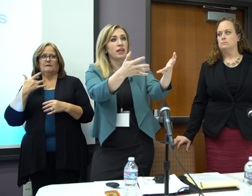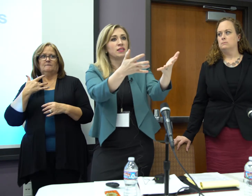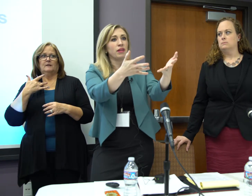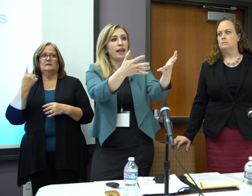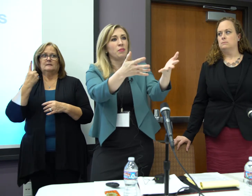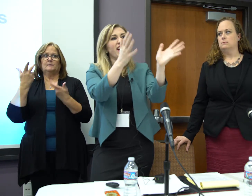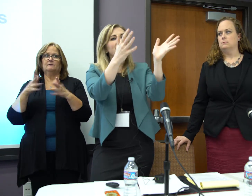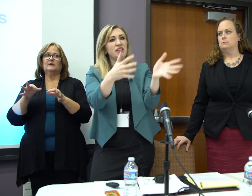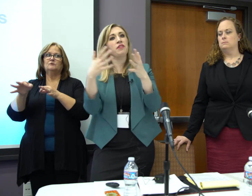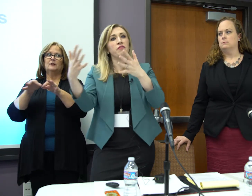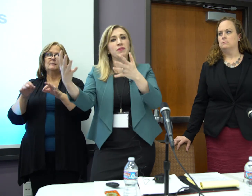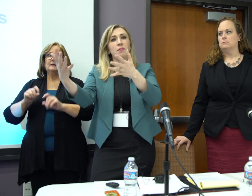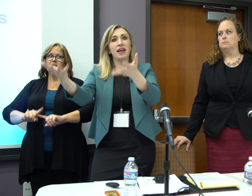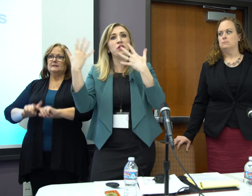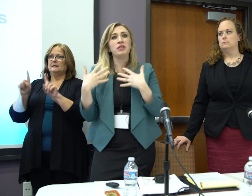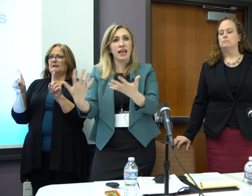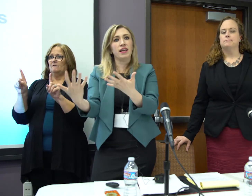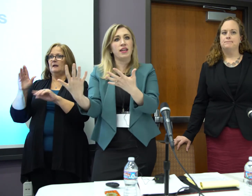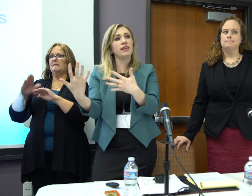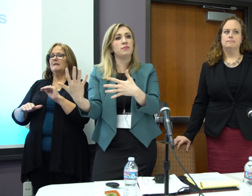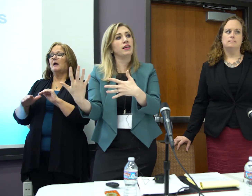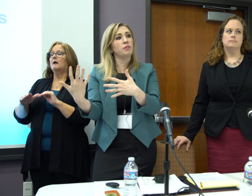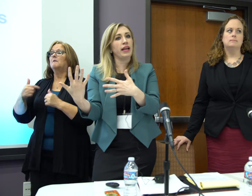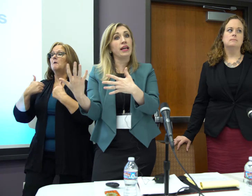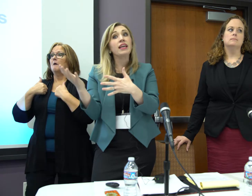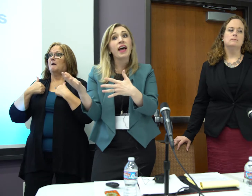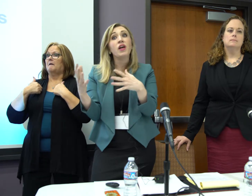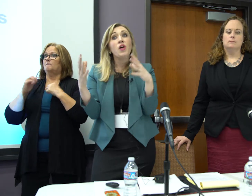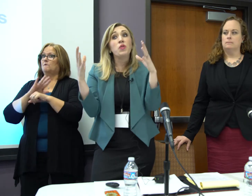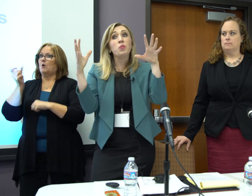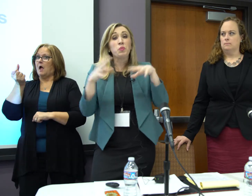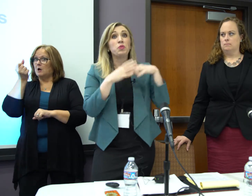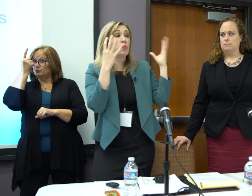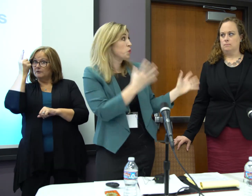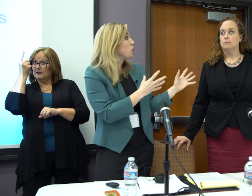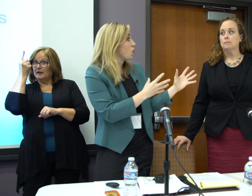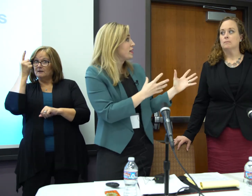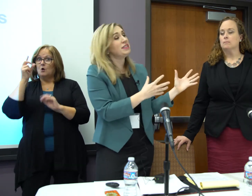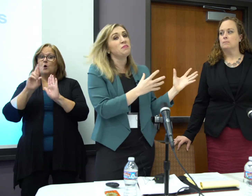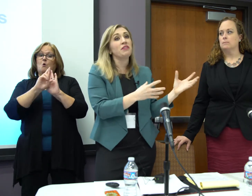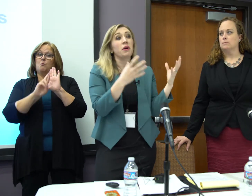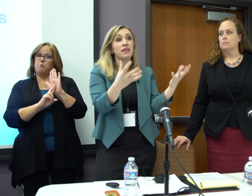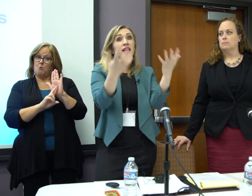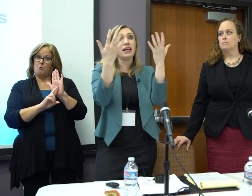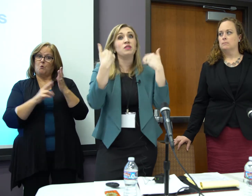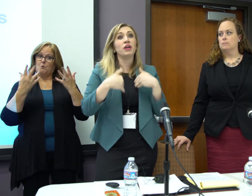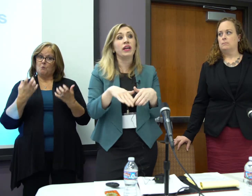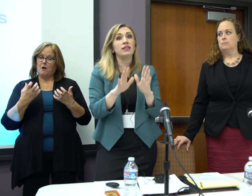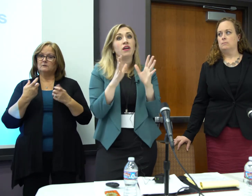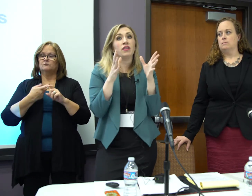something has been explained, but that's different from somebody understanding that it has been explained. And again, the rule wants it to be from